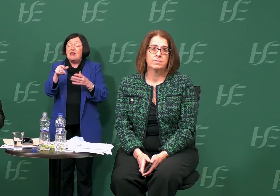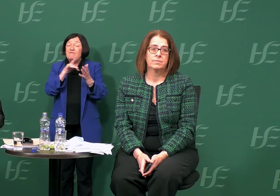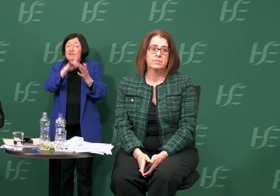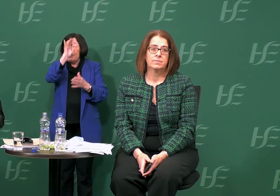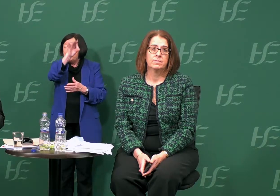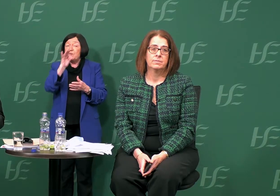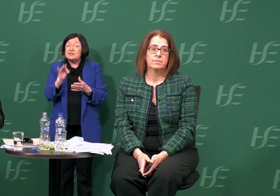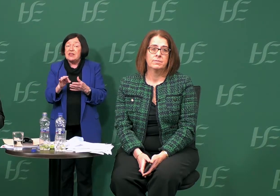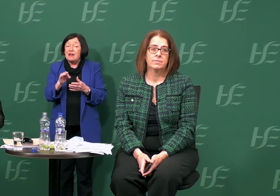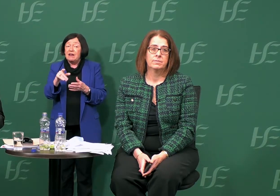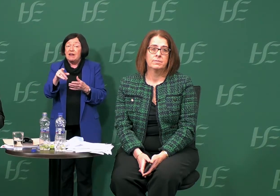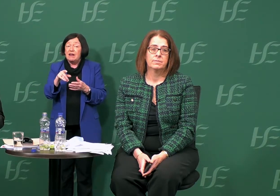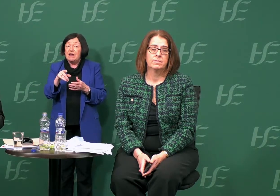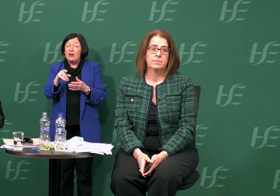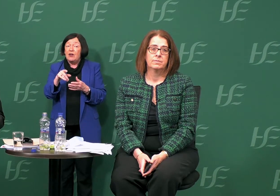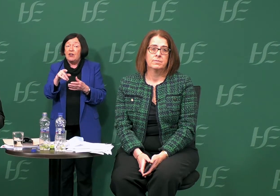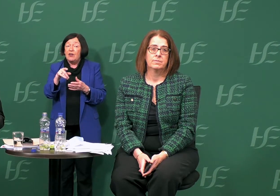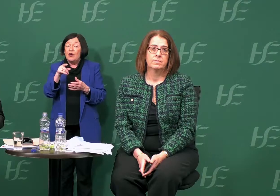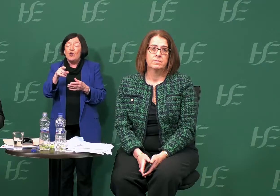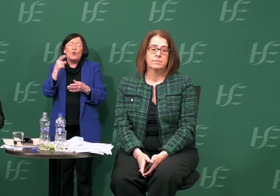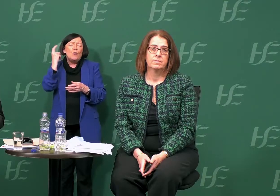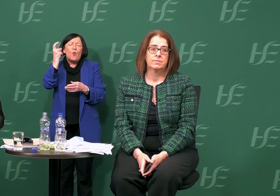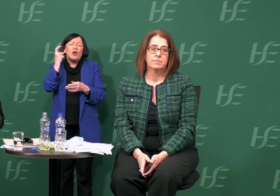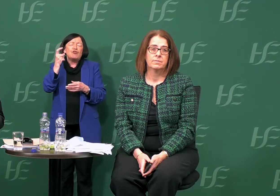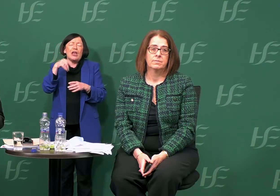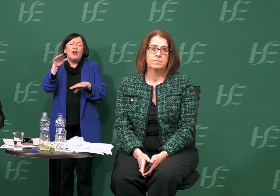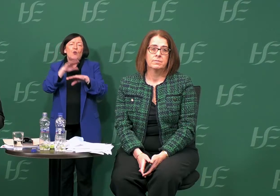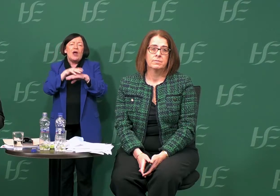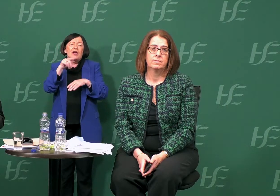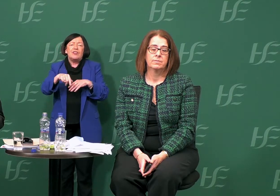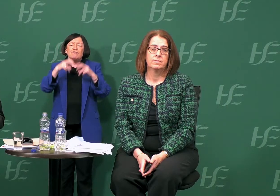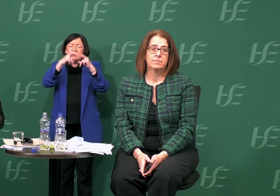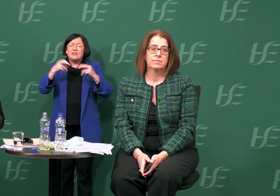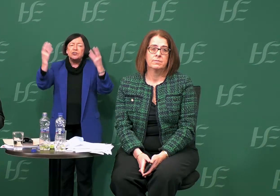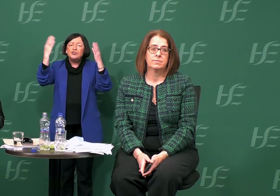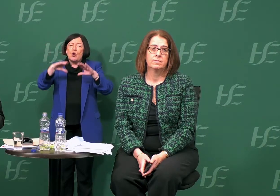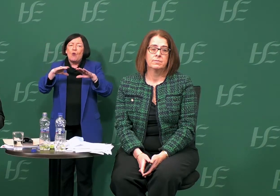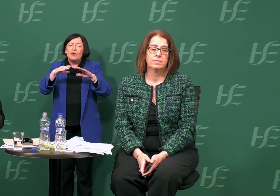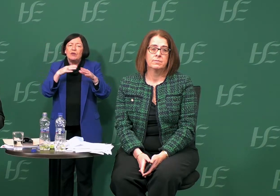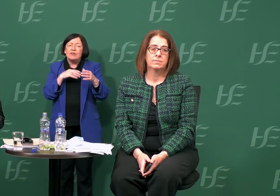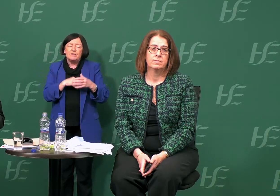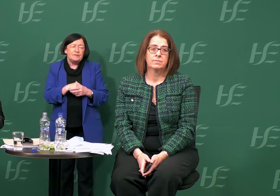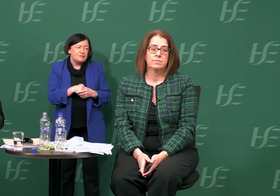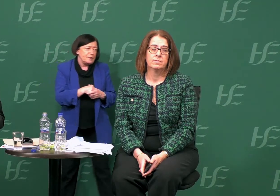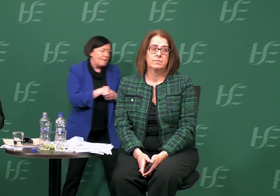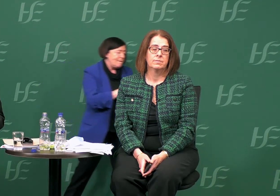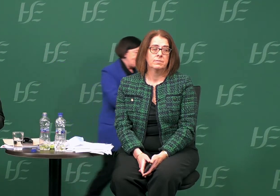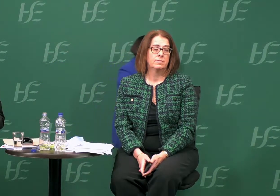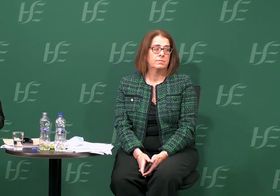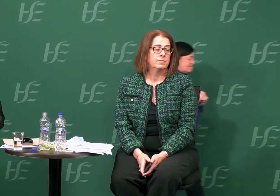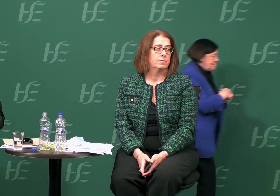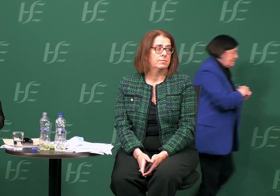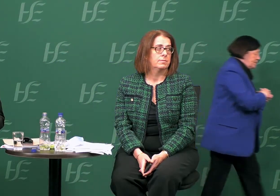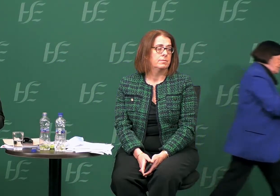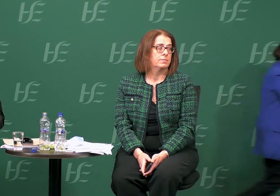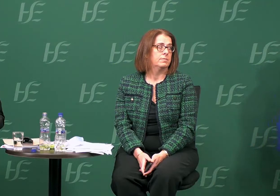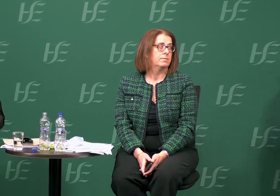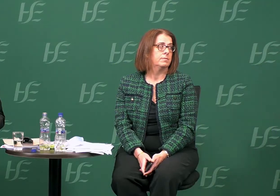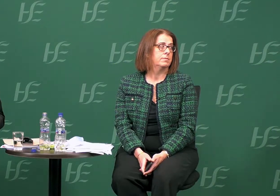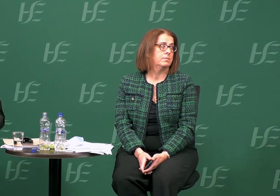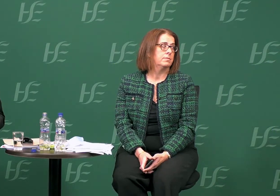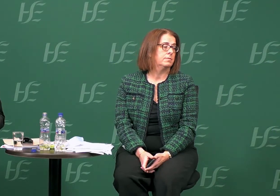vaccinated and 75% of partners. People are just wondering where was that research done and what's the source of that research? It was a